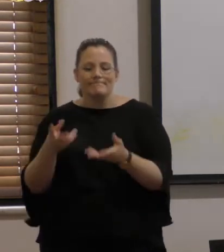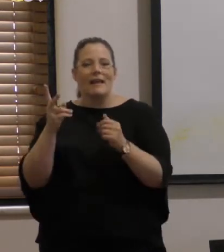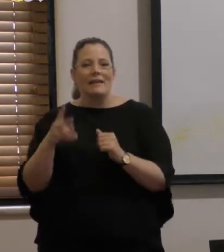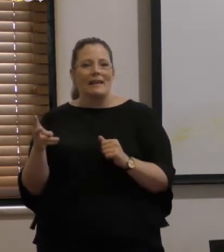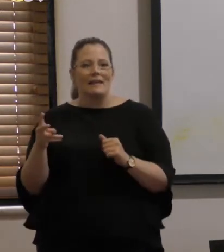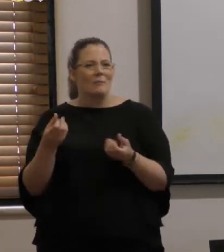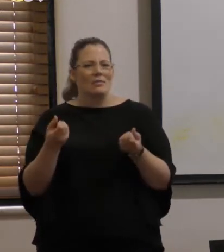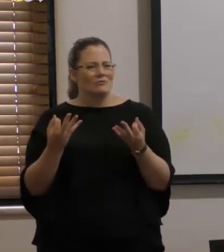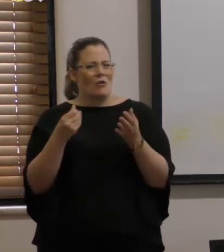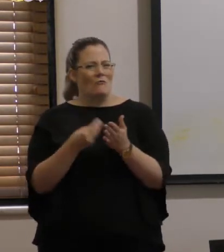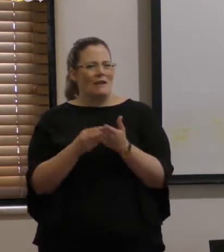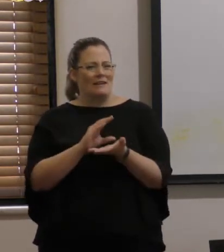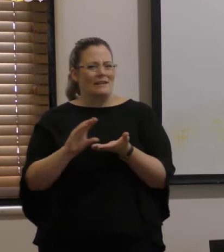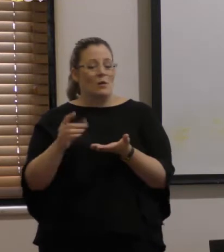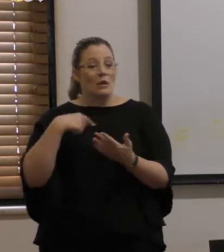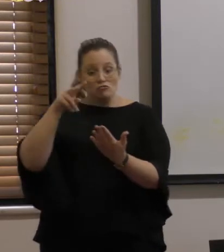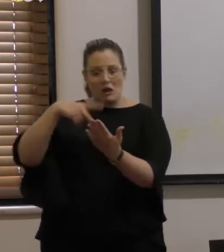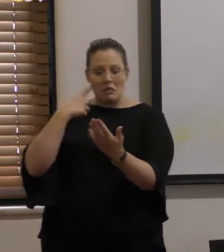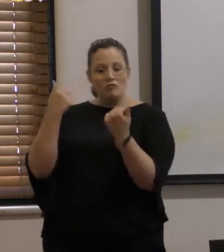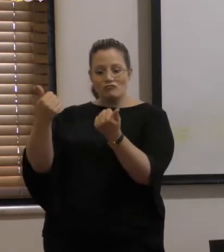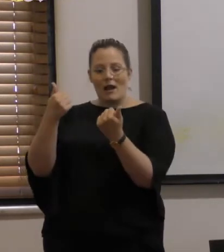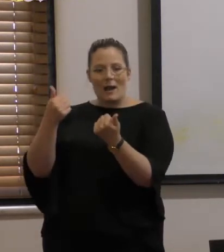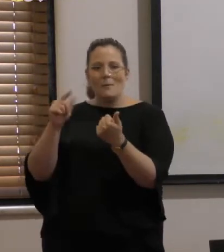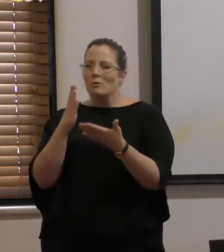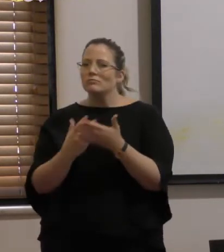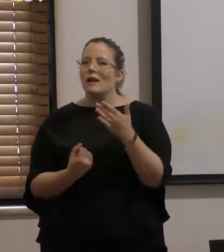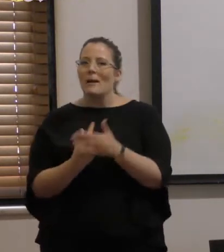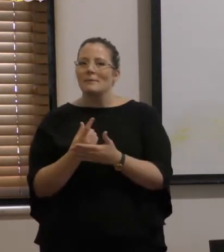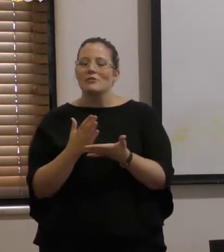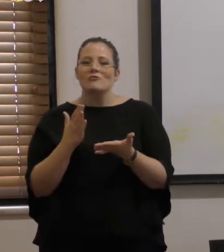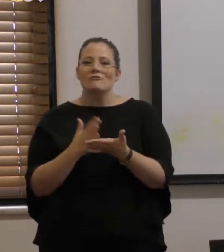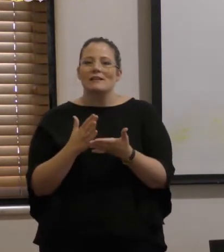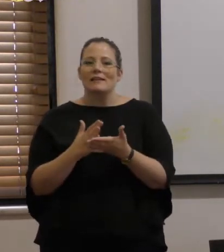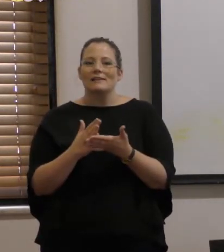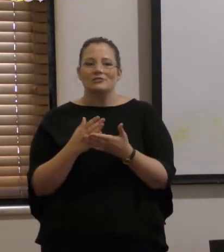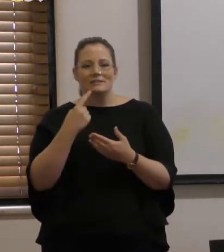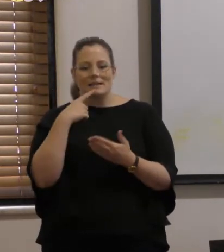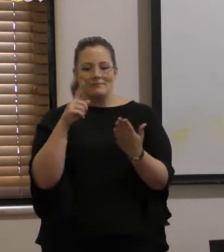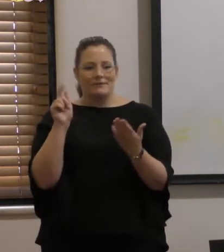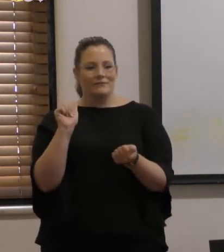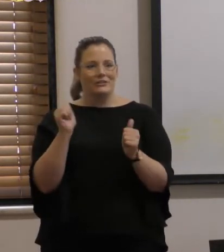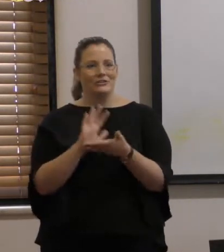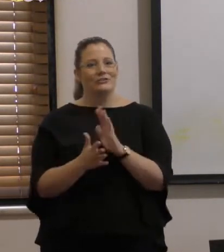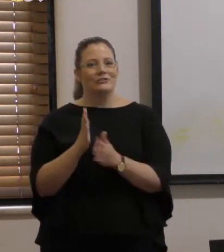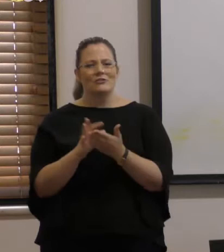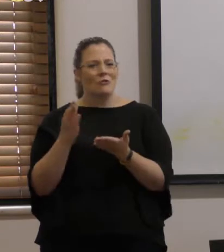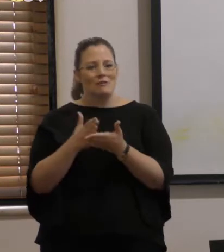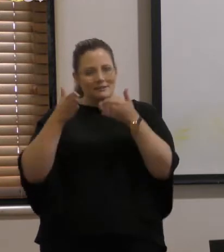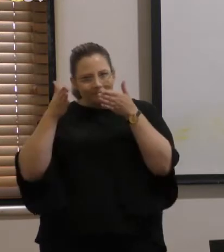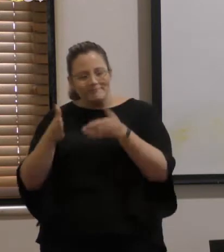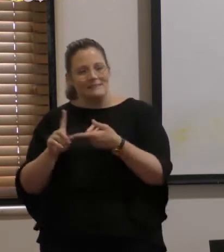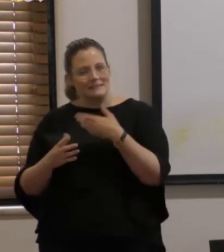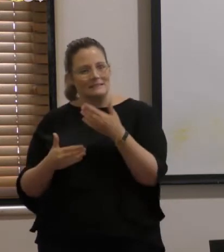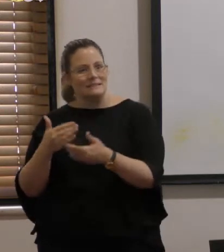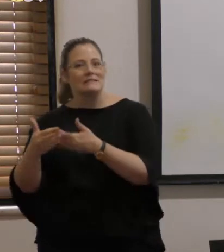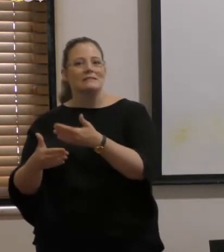you read it you think this is great, but what's happened is it's just become a tick box, you know. So we often see, like we've been involved